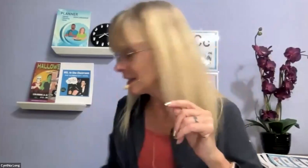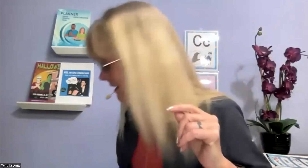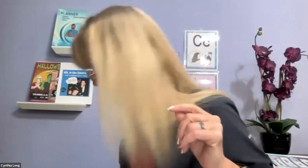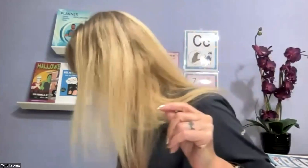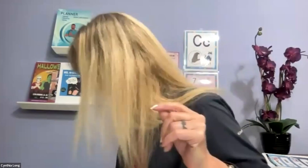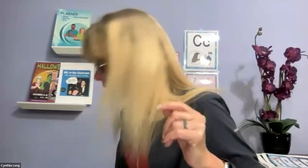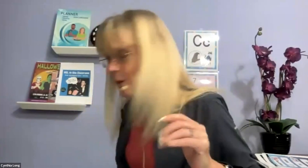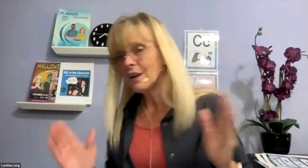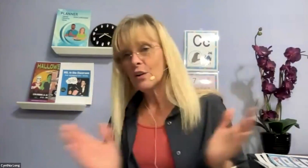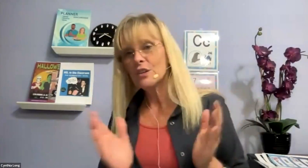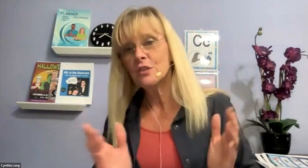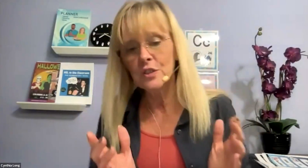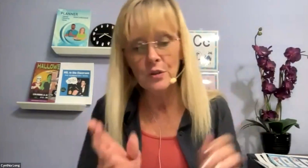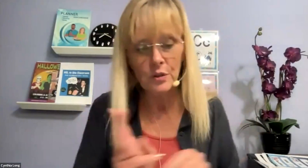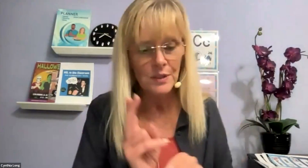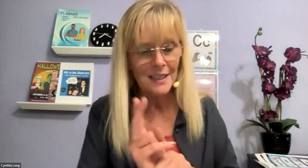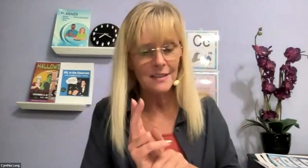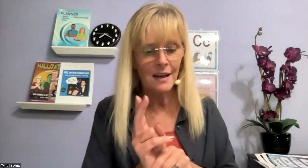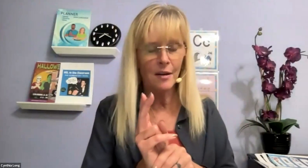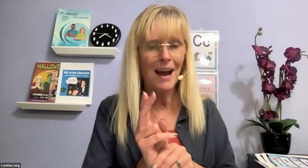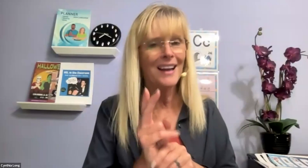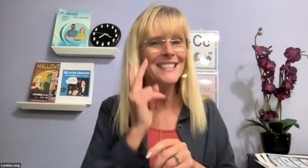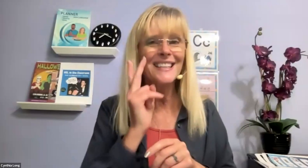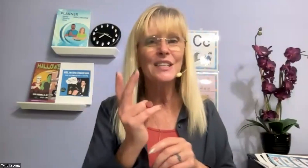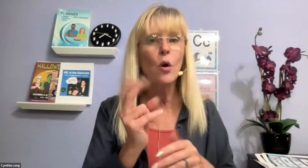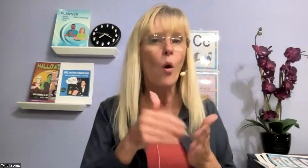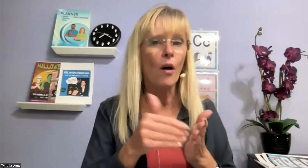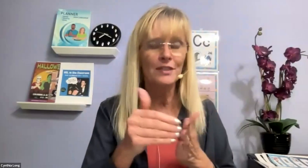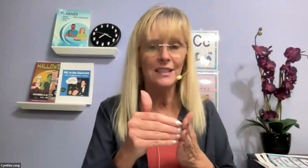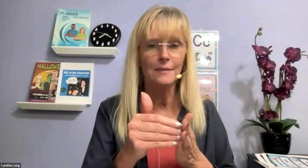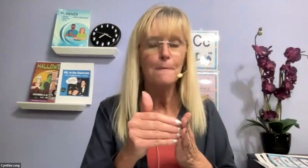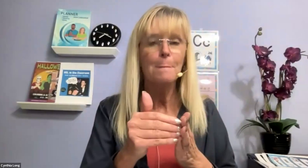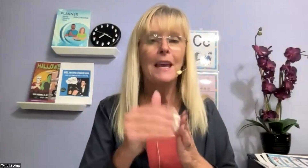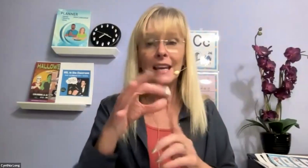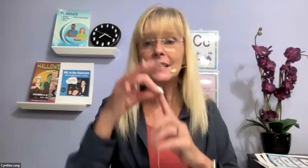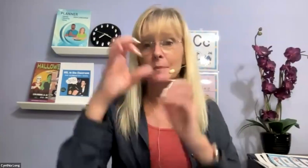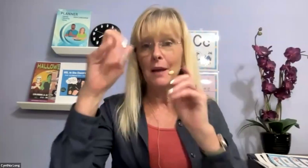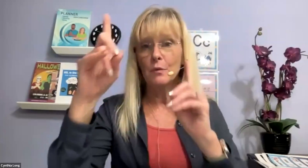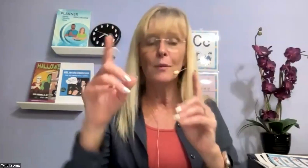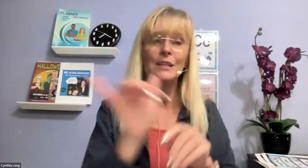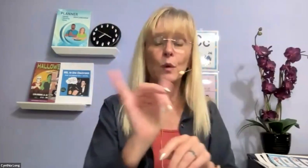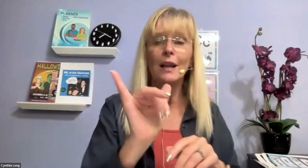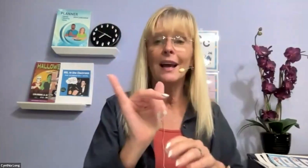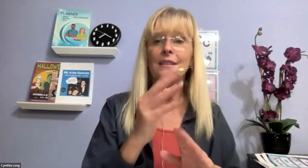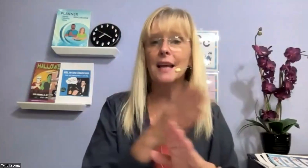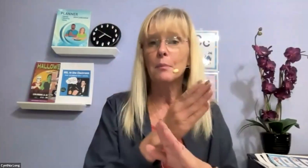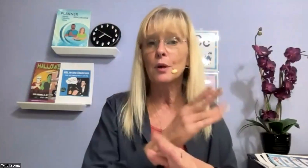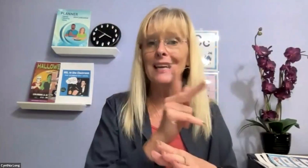happening. And we encourage you to use this. I see this often in the SPED room, as well as like